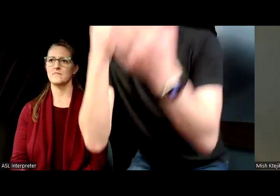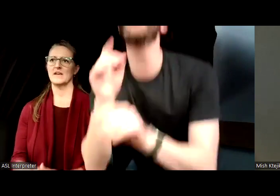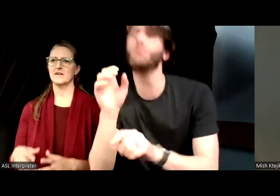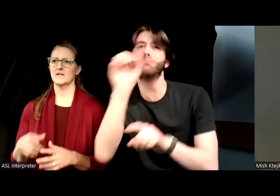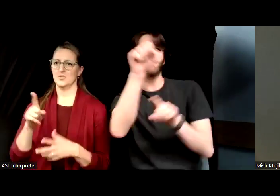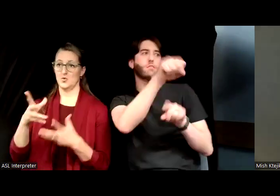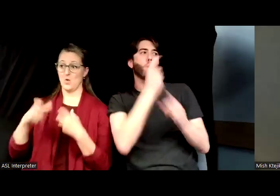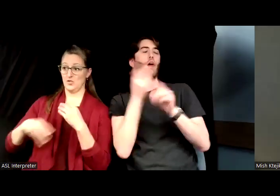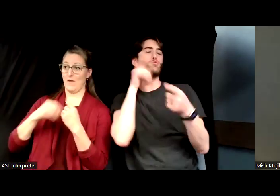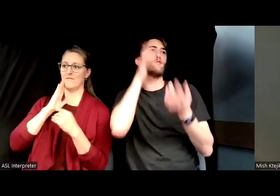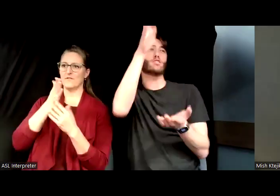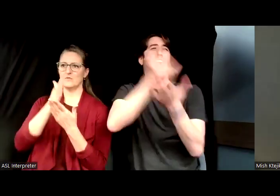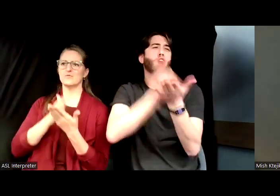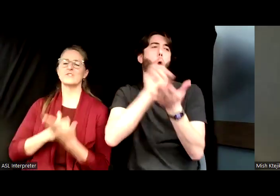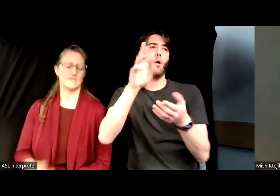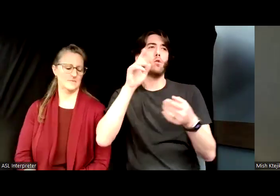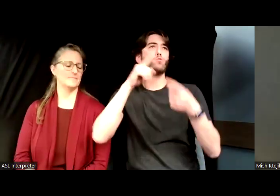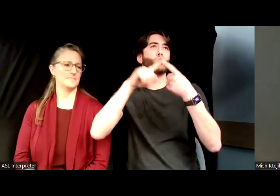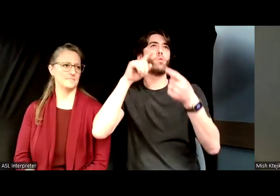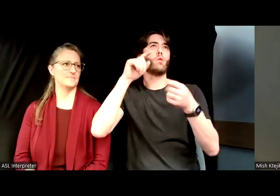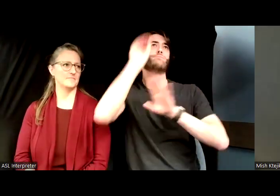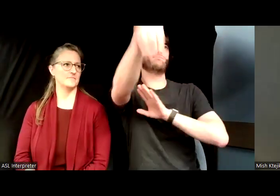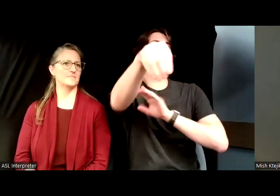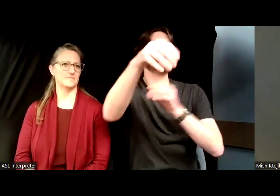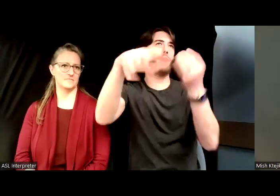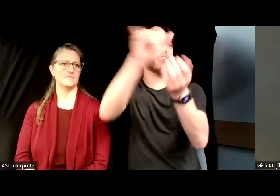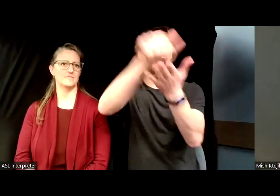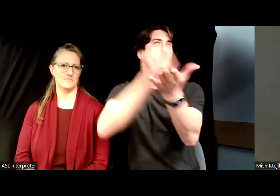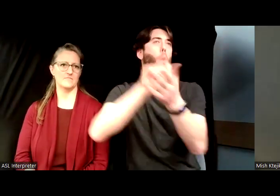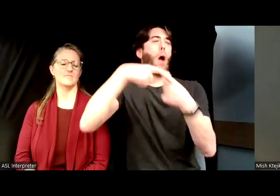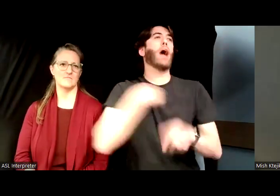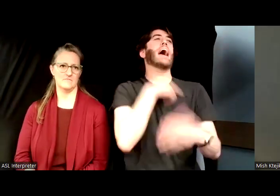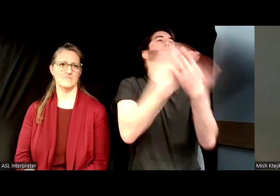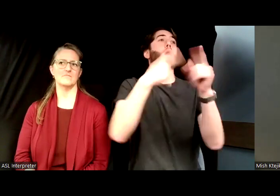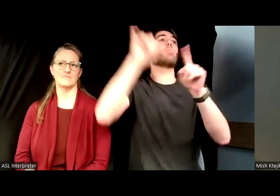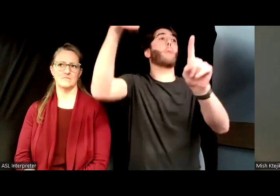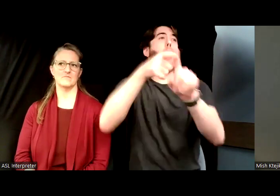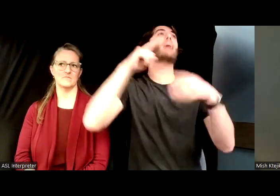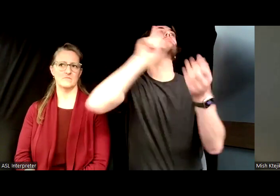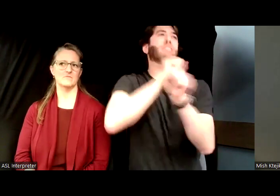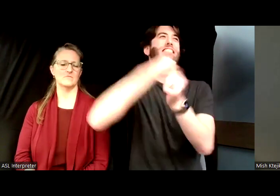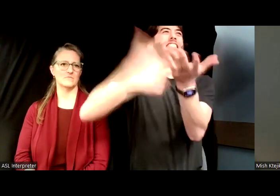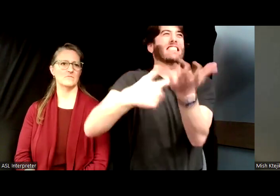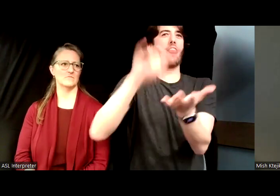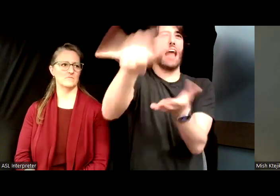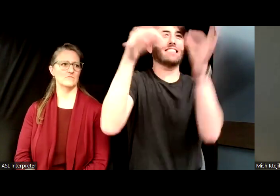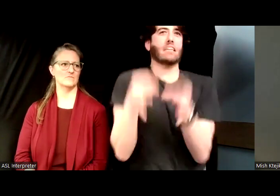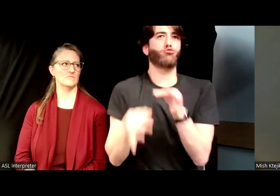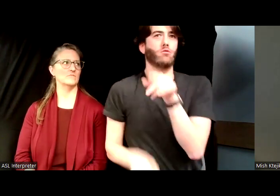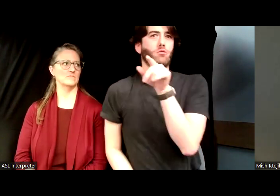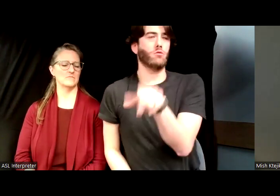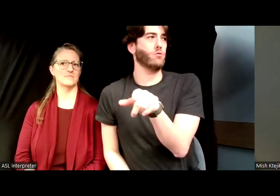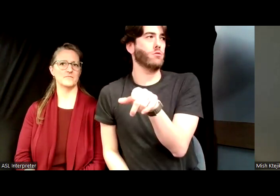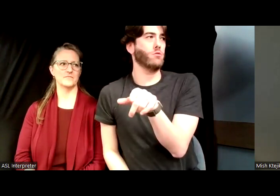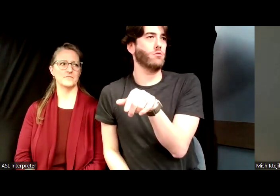Yeah, that would be for a future discussion, future agenda to discuss. When we get to that point,